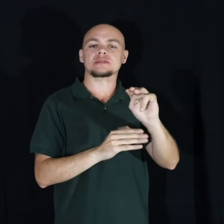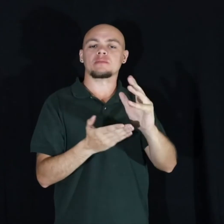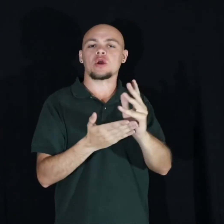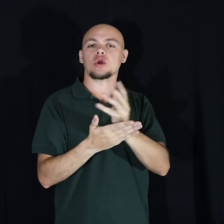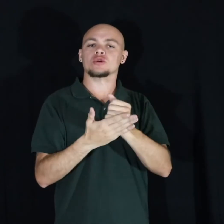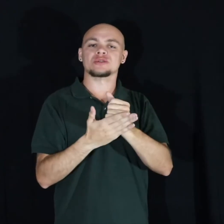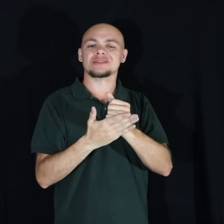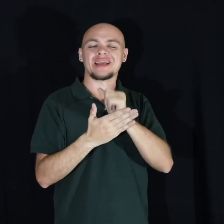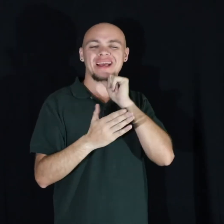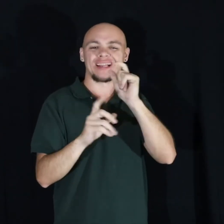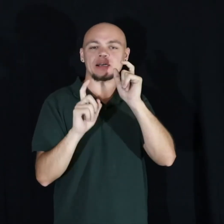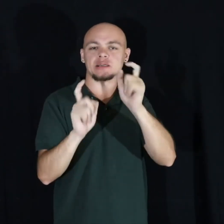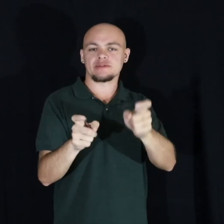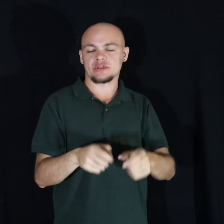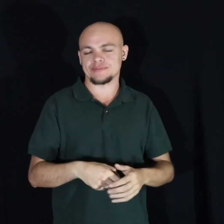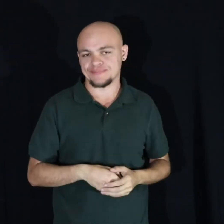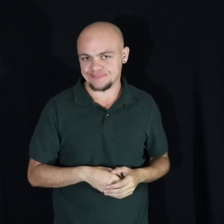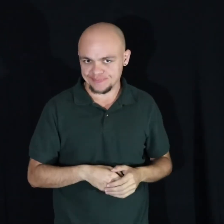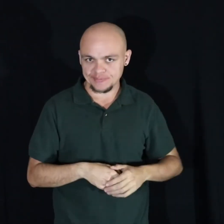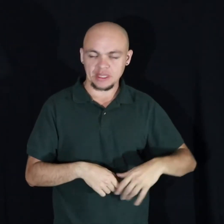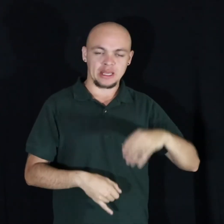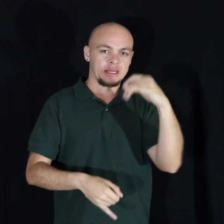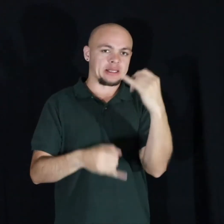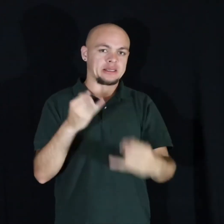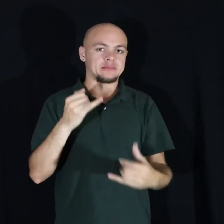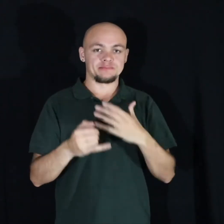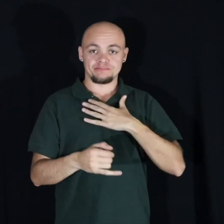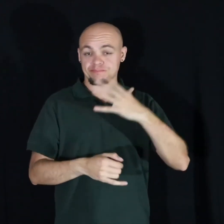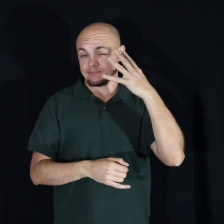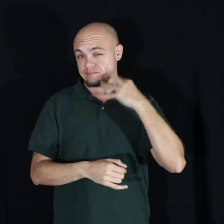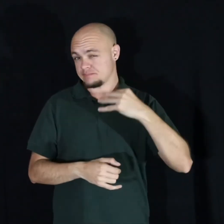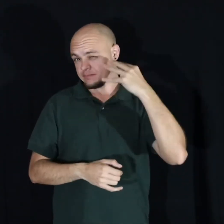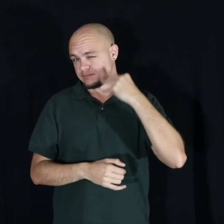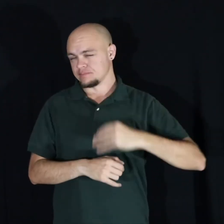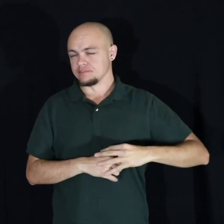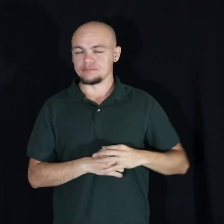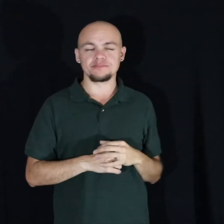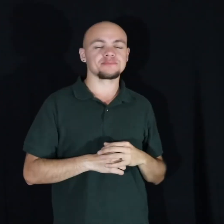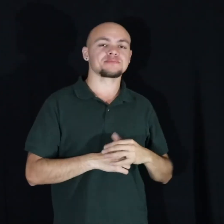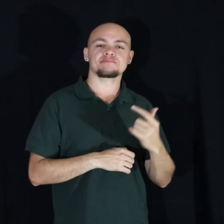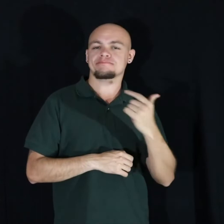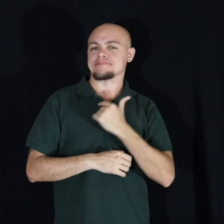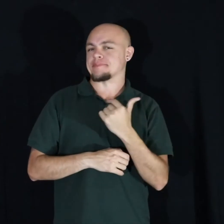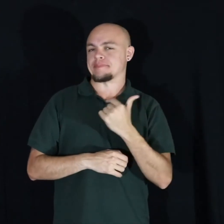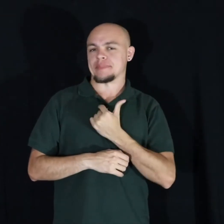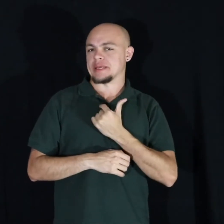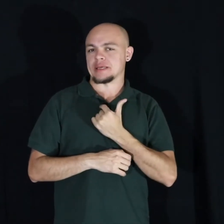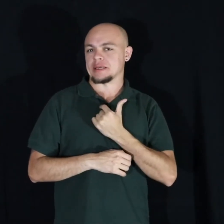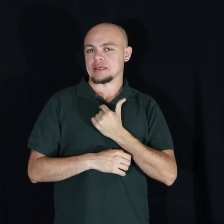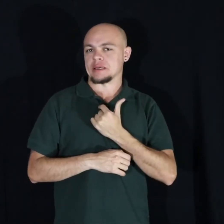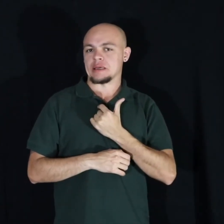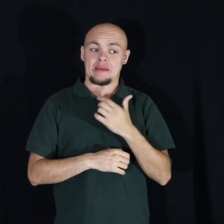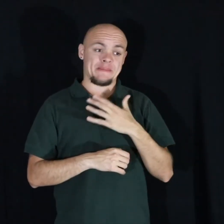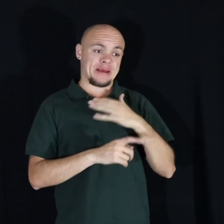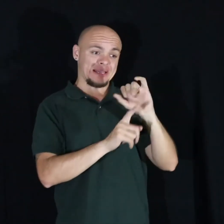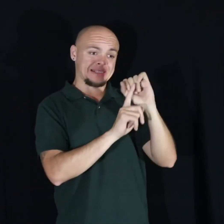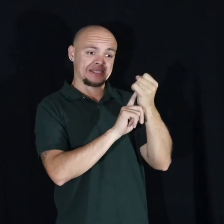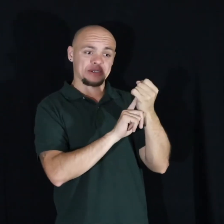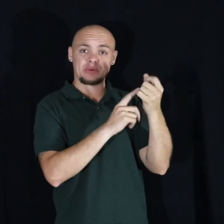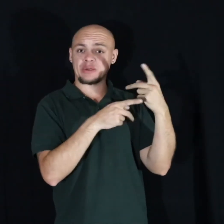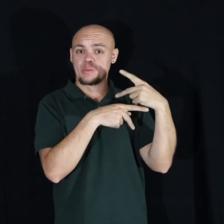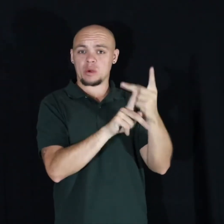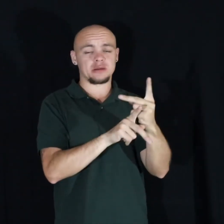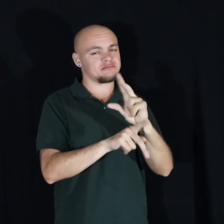given. Lastly, I have learned from my experiences that I am not the product of my circumstances,